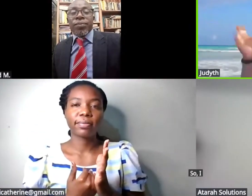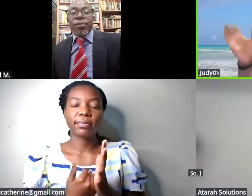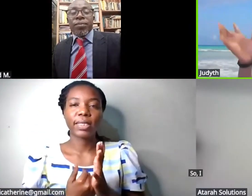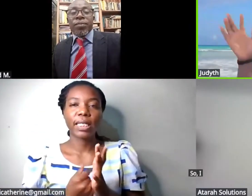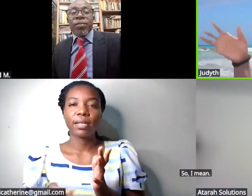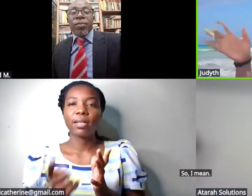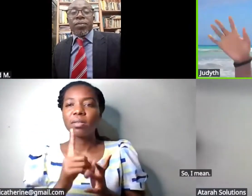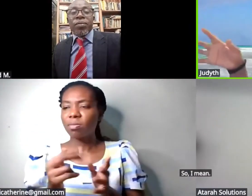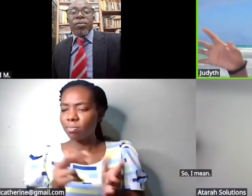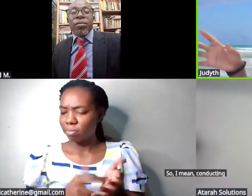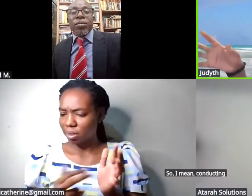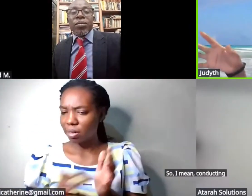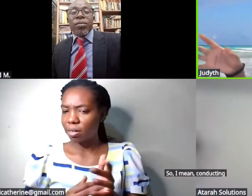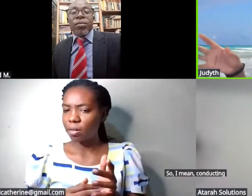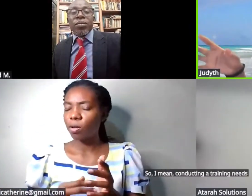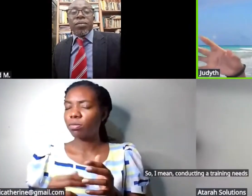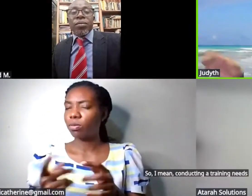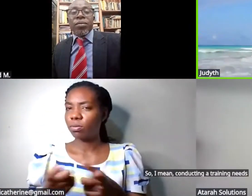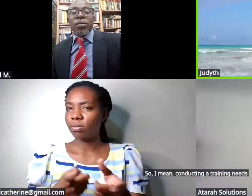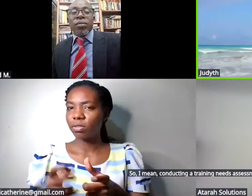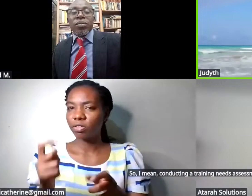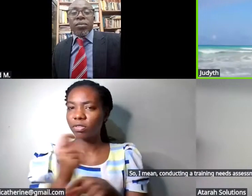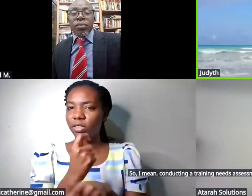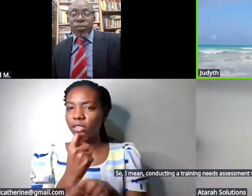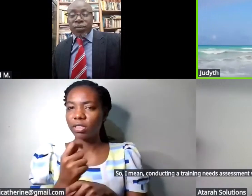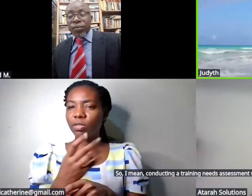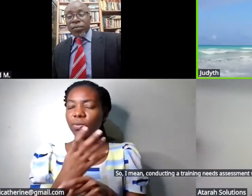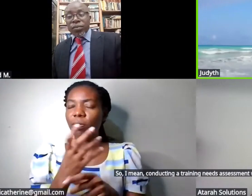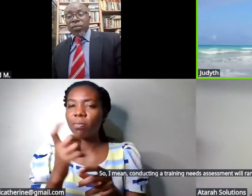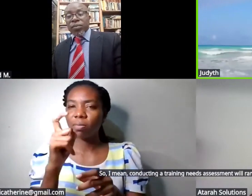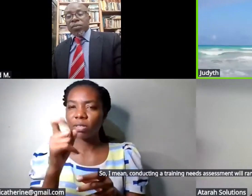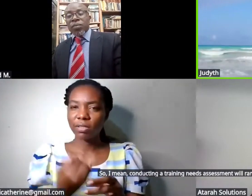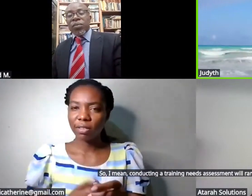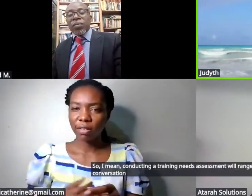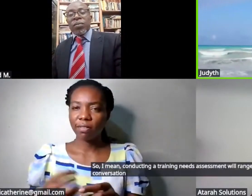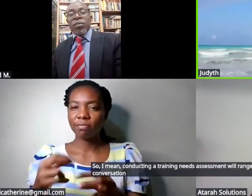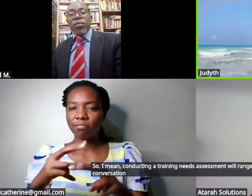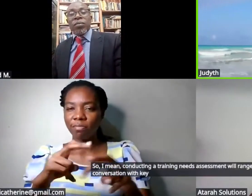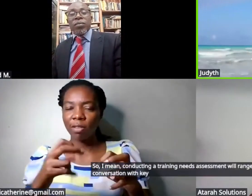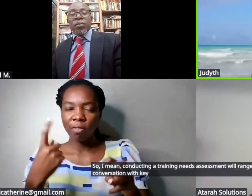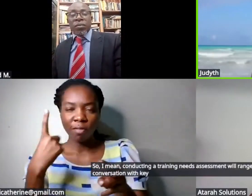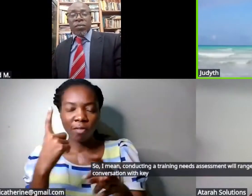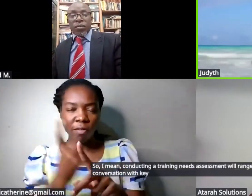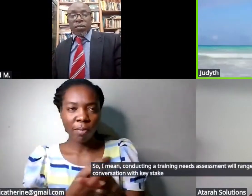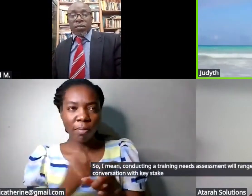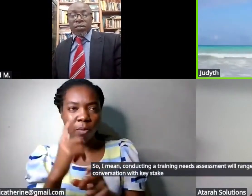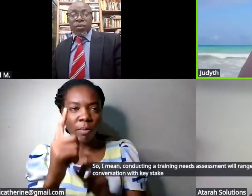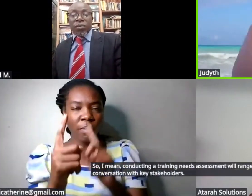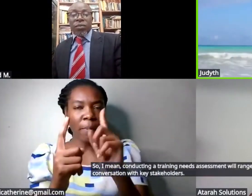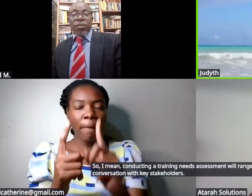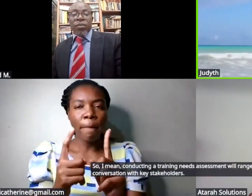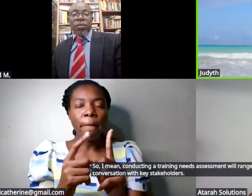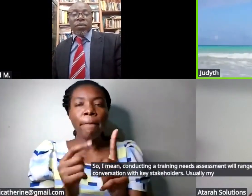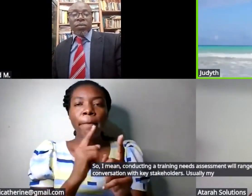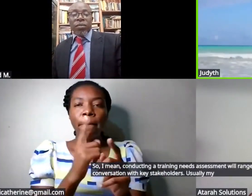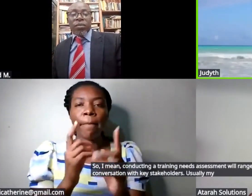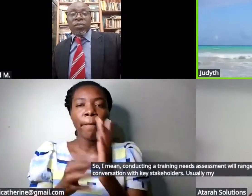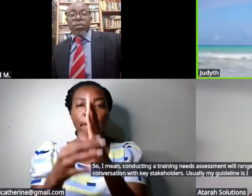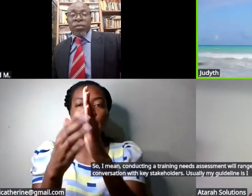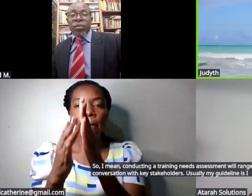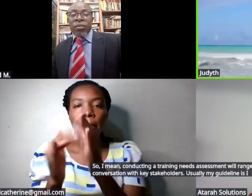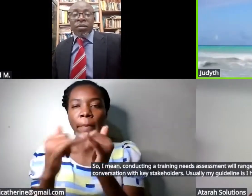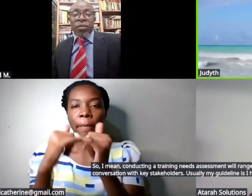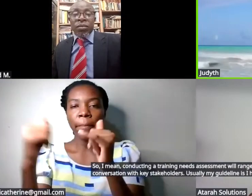Conducting a training needs assessment will range from one-on-one conversation with key stakeholders. Usually my guideline is I have a set of